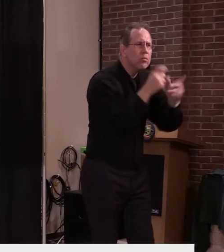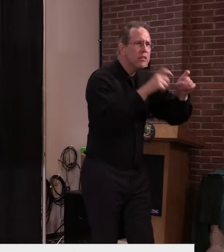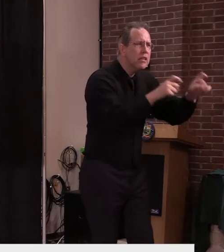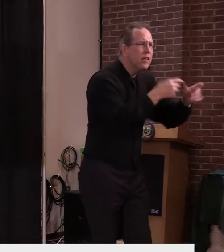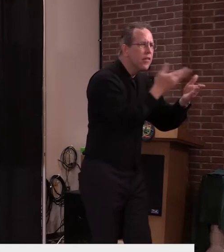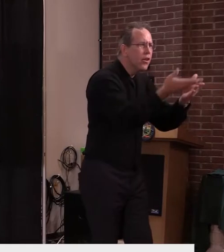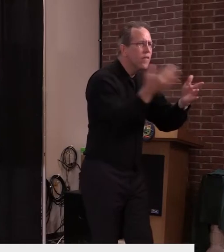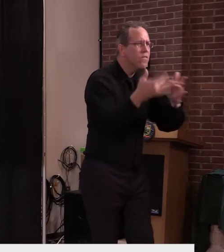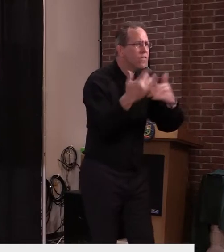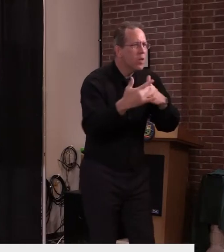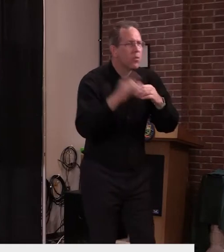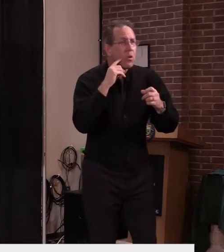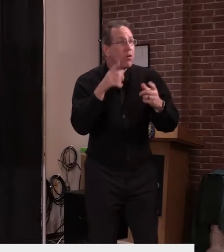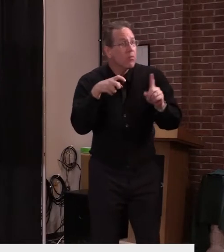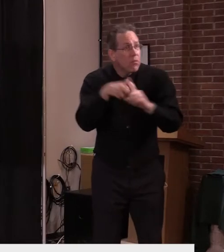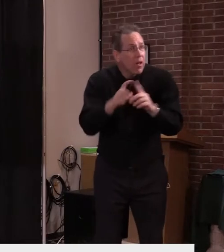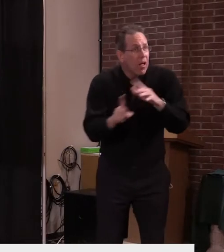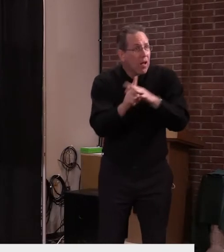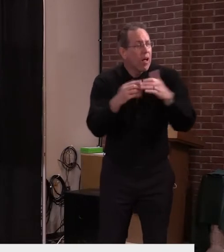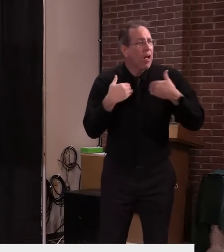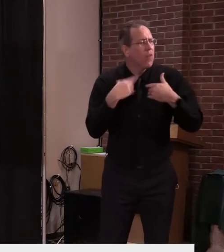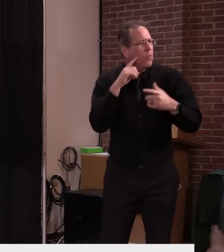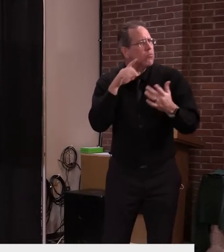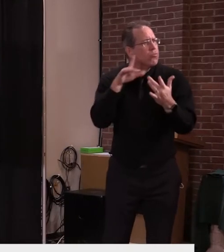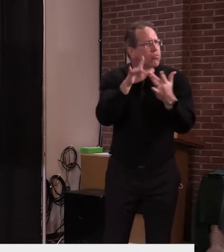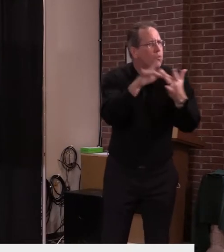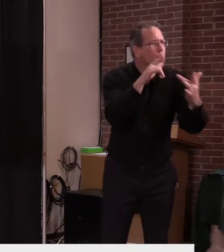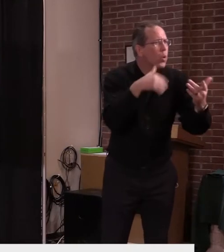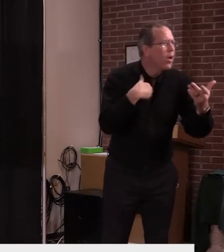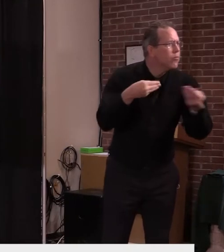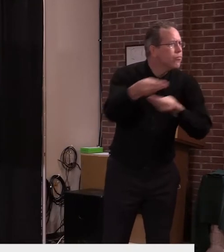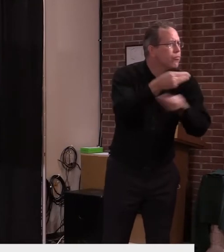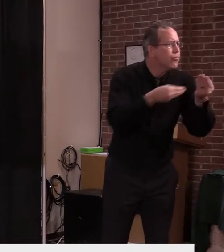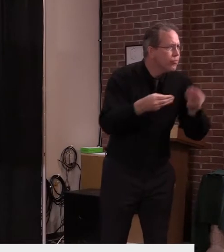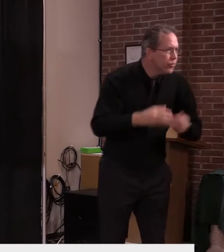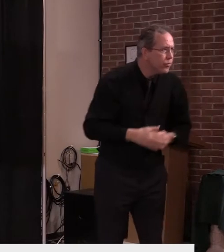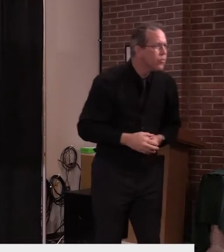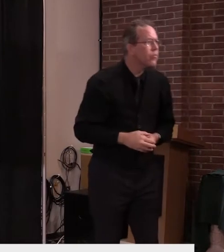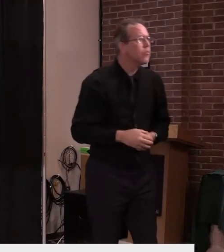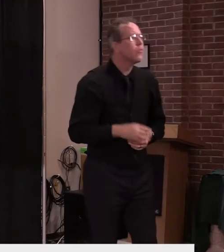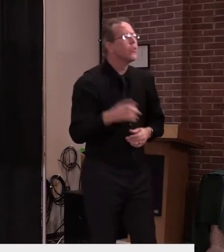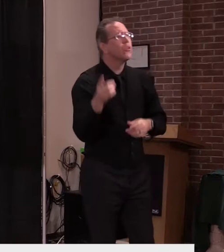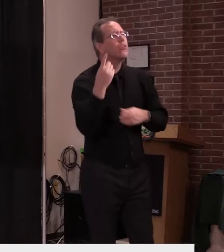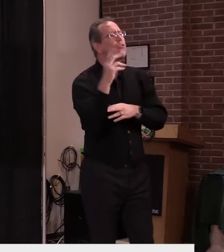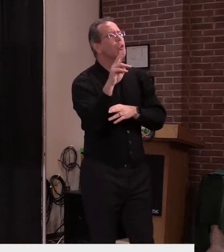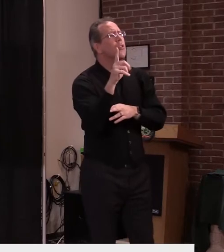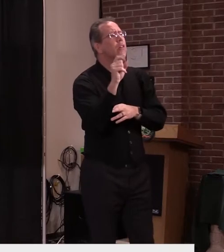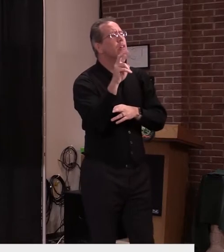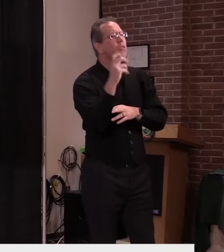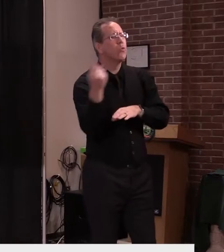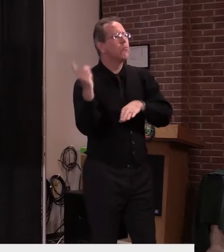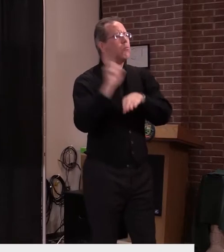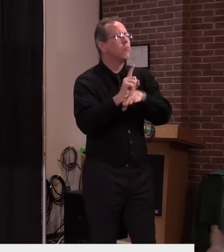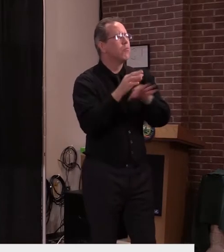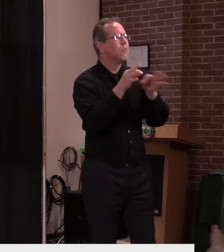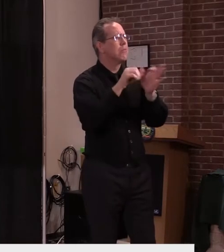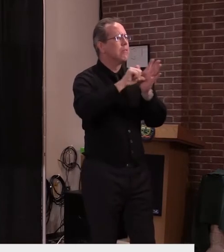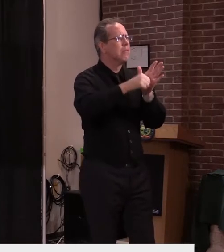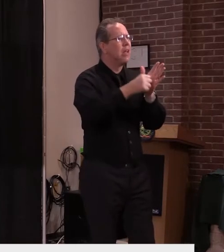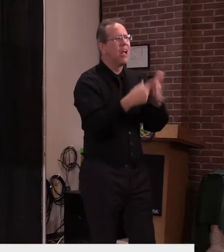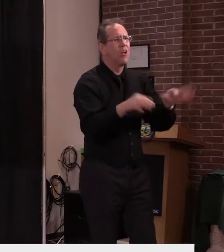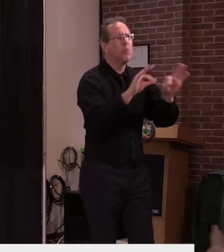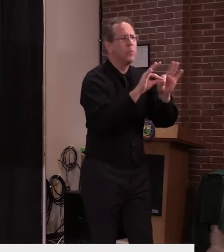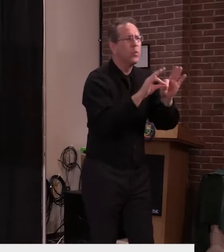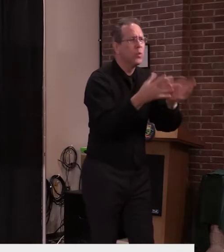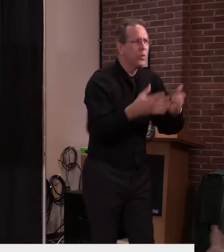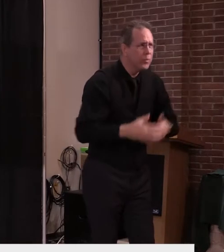will describe, Omicron makes this shift essential to supporting school operations and preventing further spread.